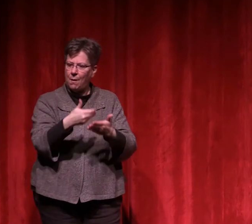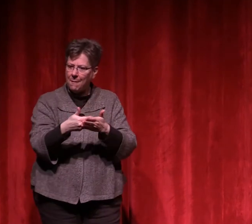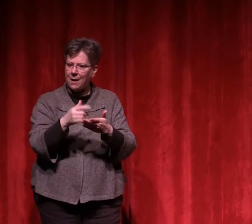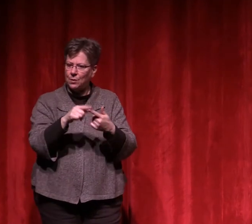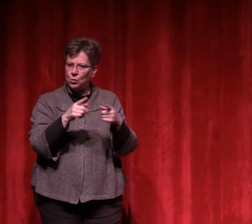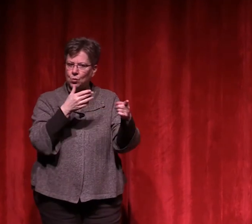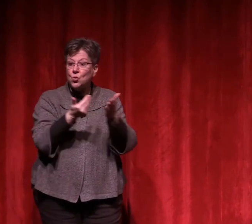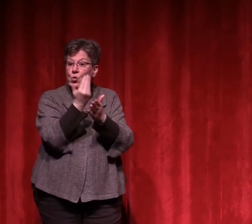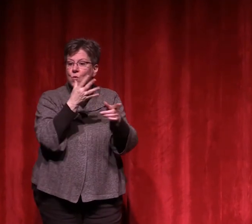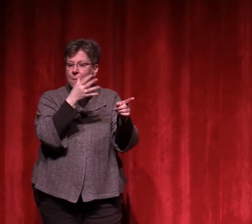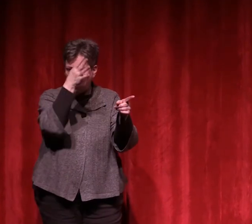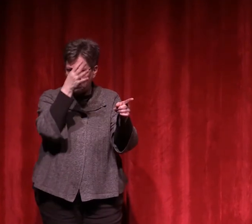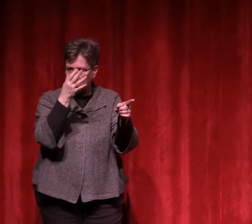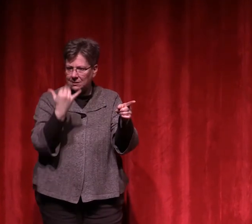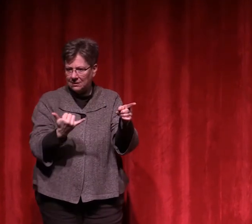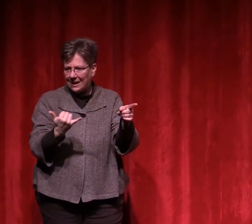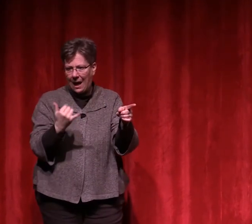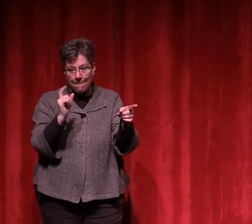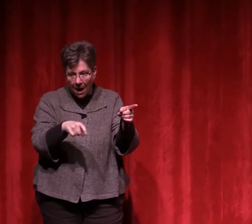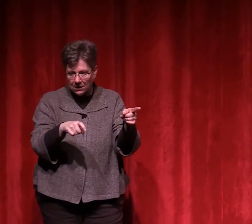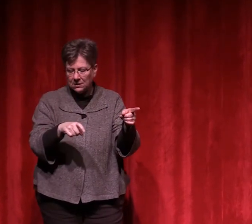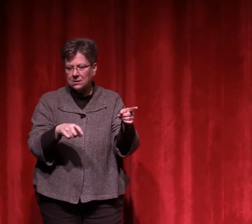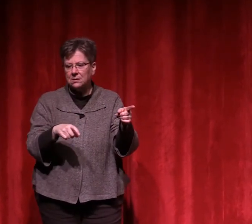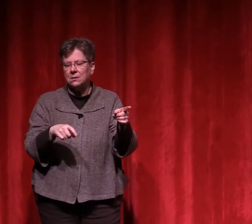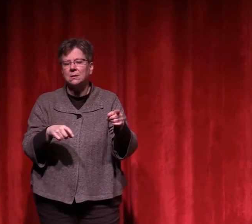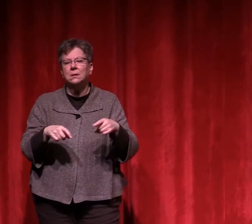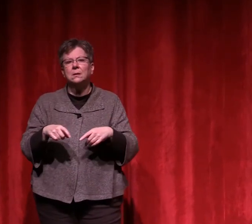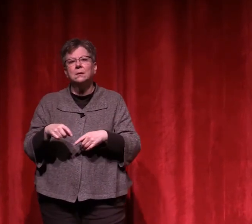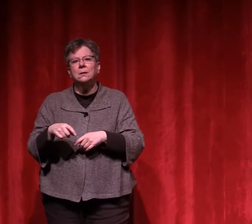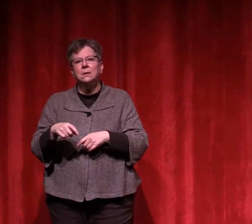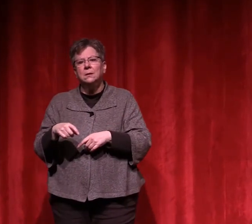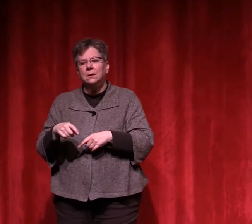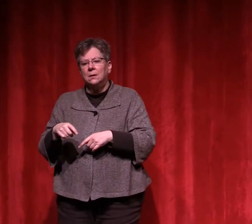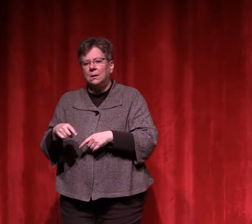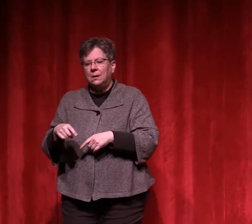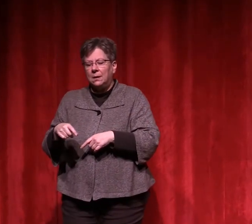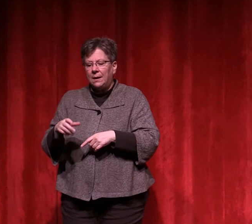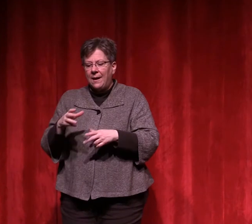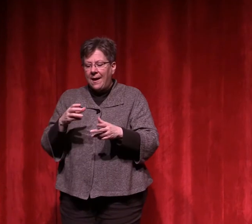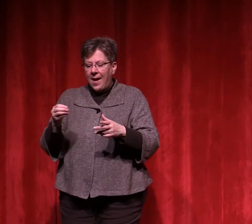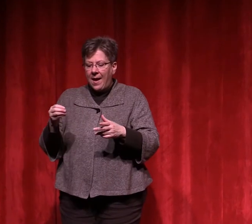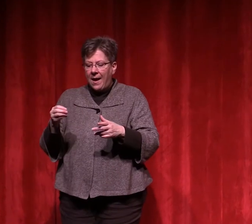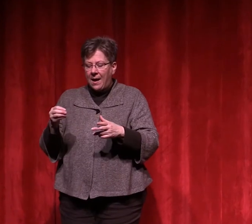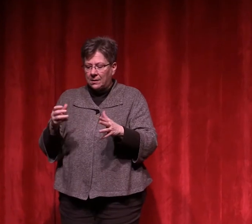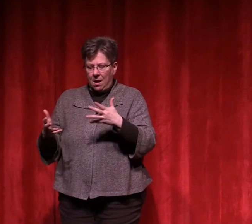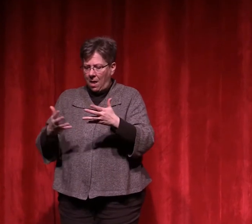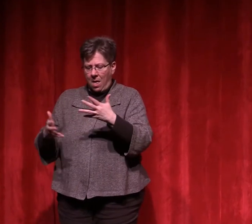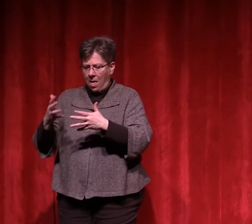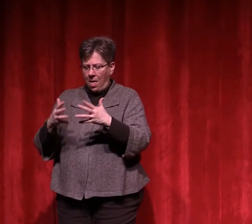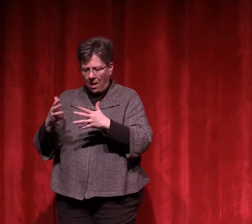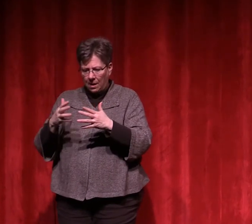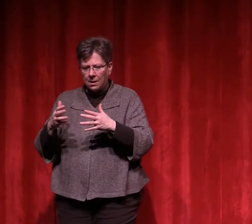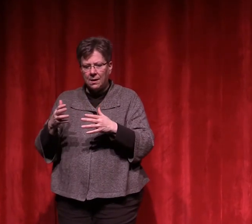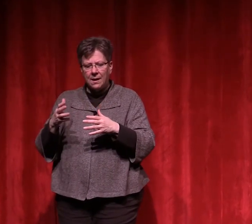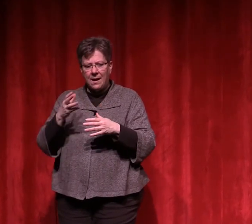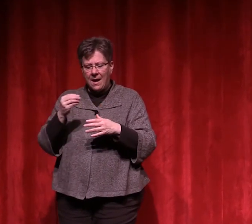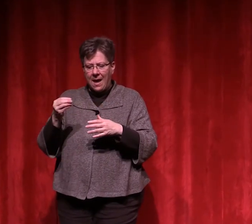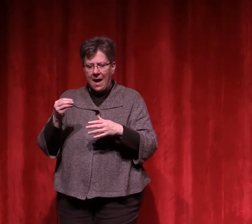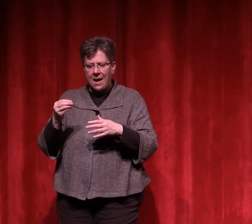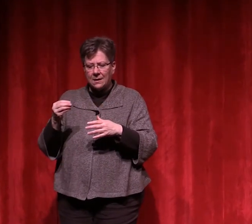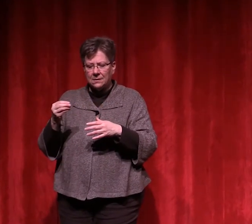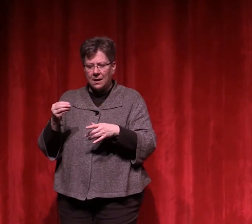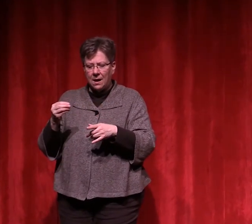said, Corey, there's something I haven't told you. My mother died in North Dakota today, and my father is elderly and needs